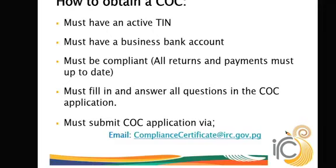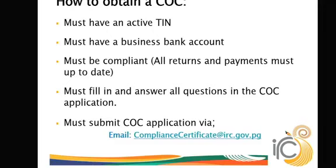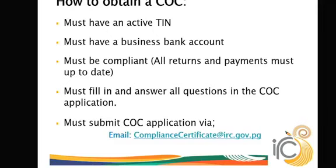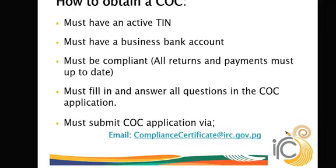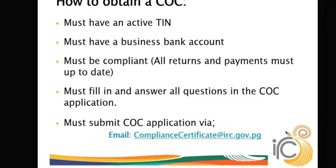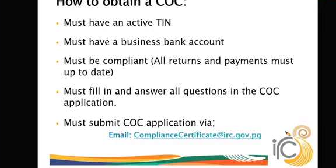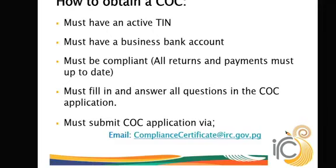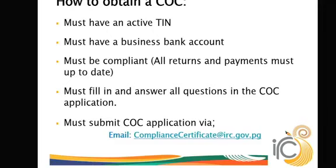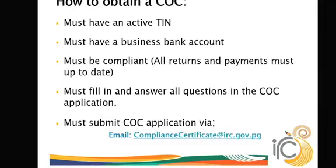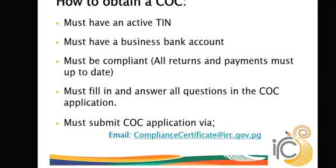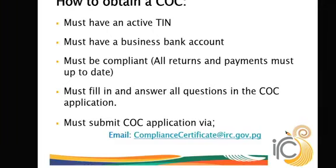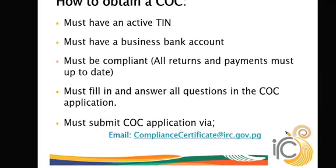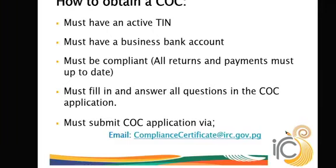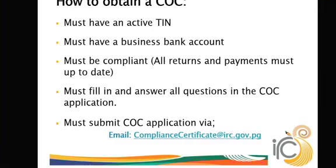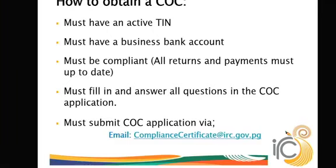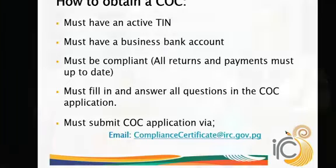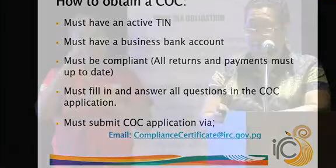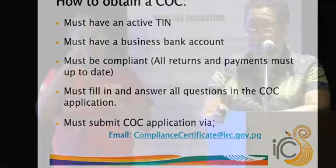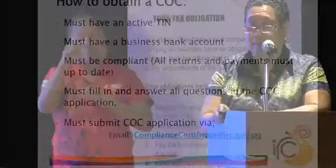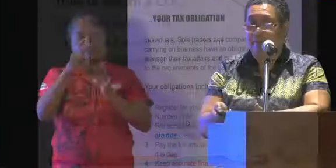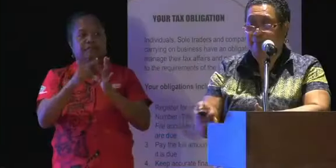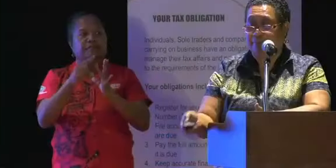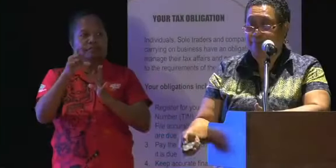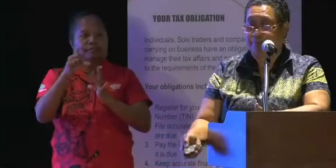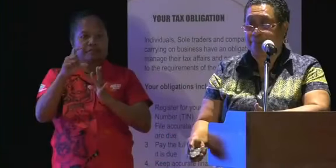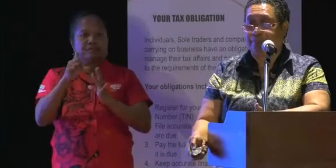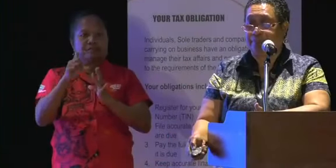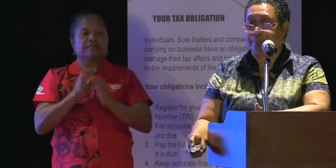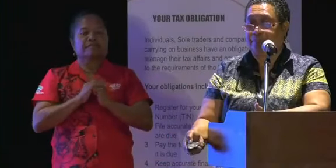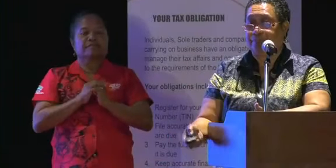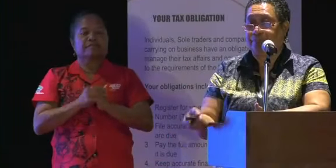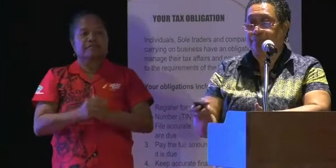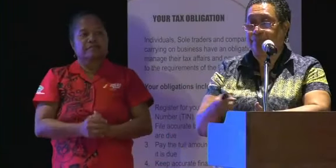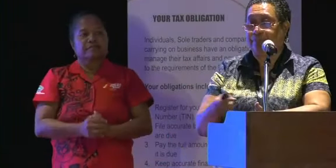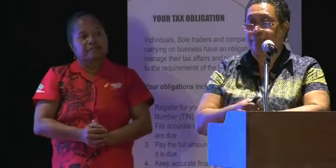the mailbox for certificate of compliance.